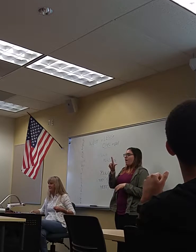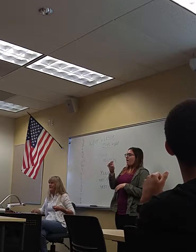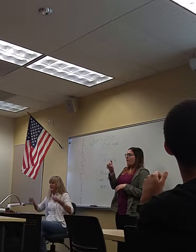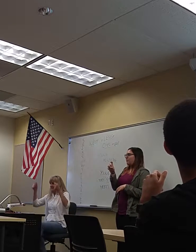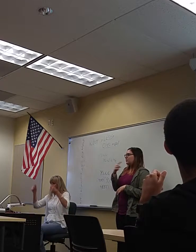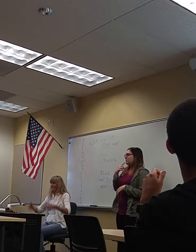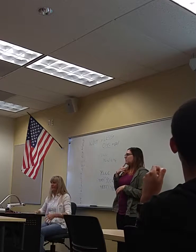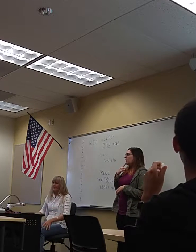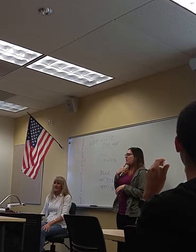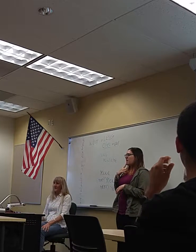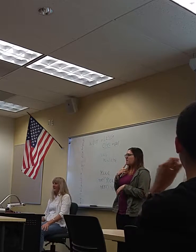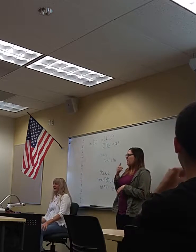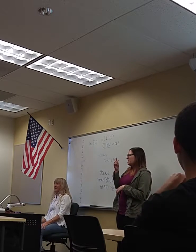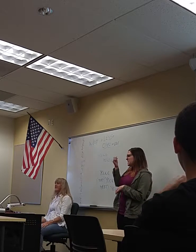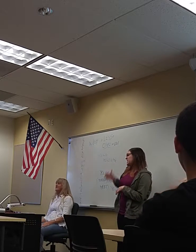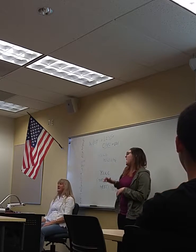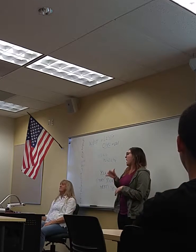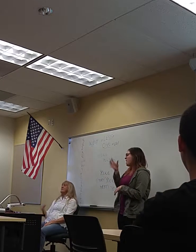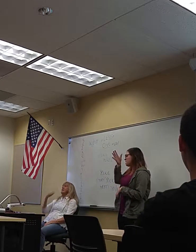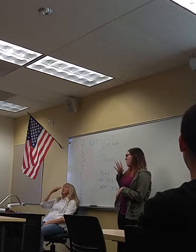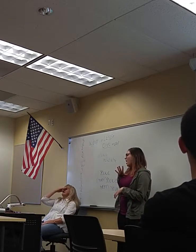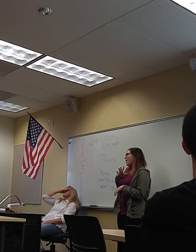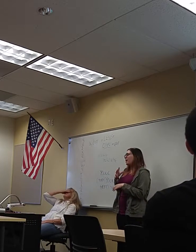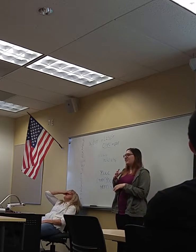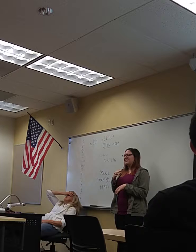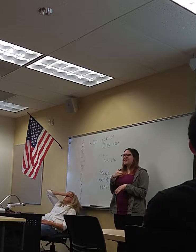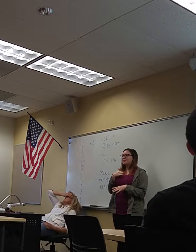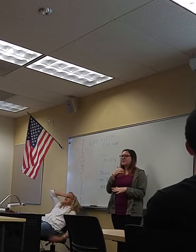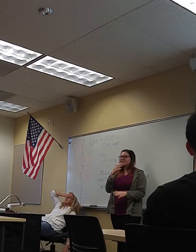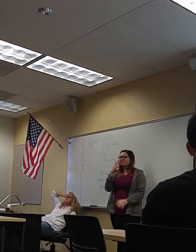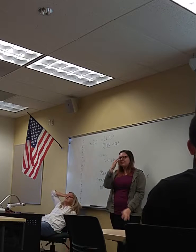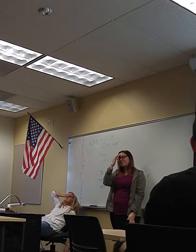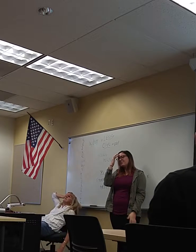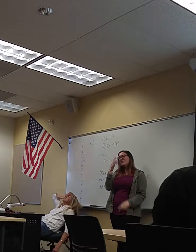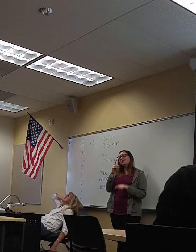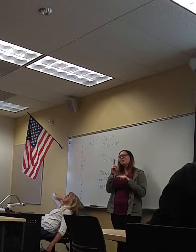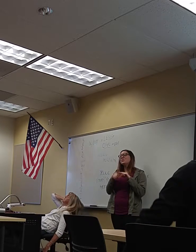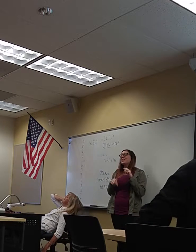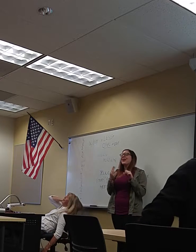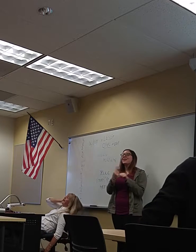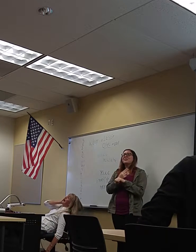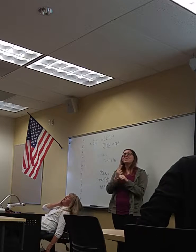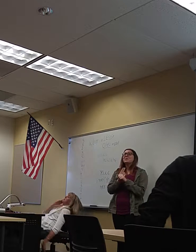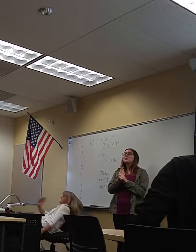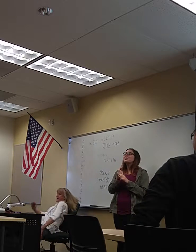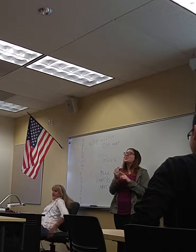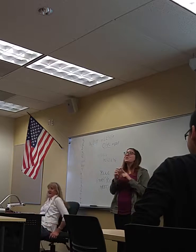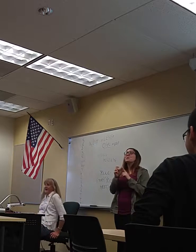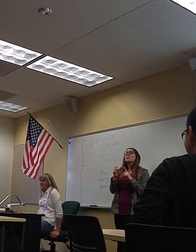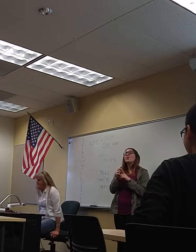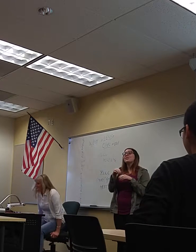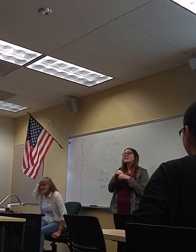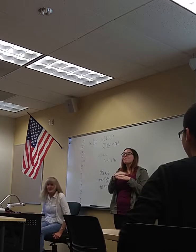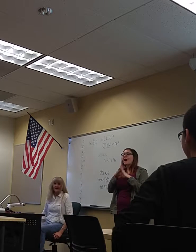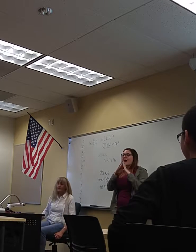man. Boom. And Avery's like, man, you can't use those words in my house. So sure enough, I'm